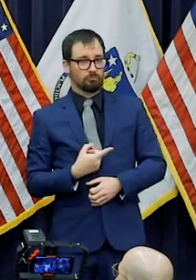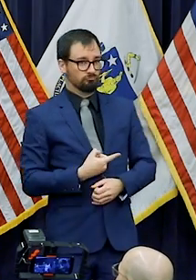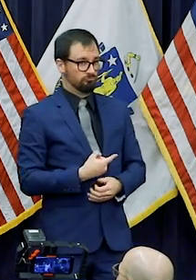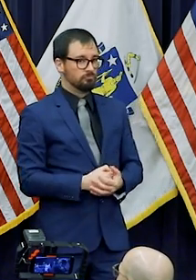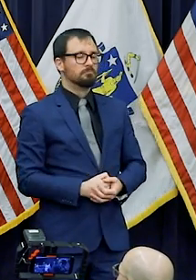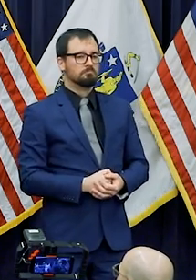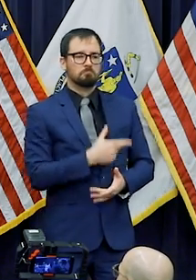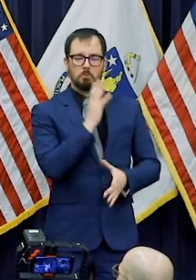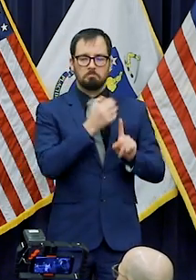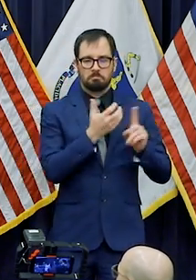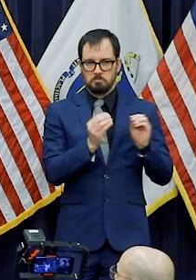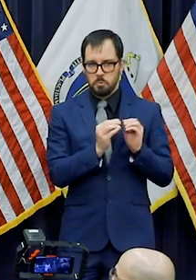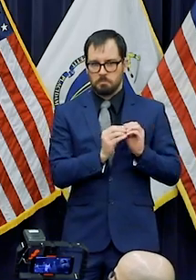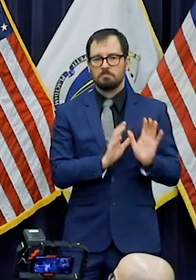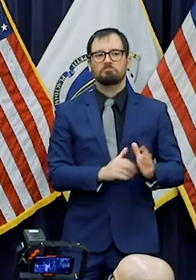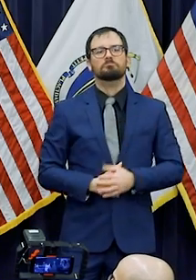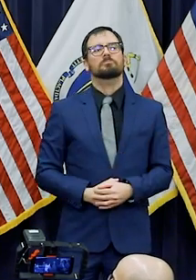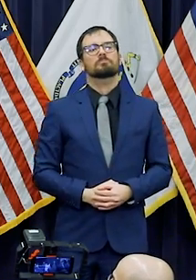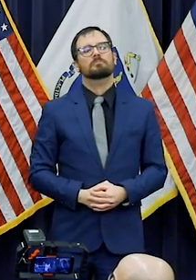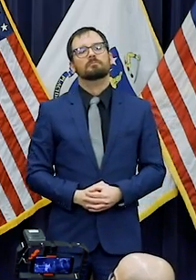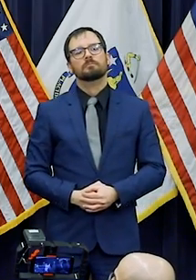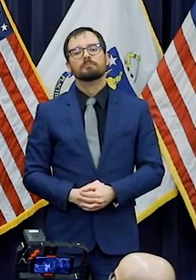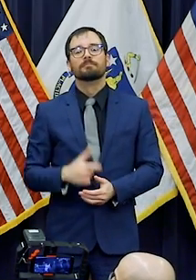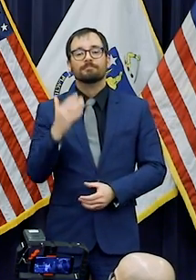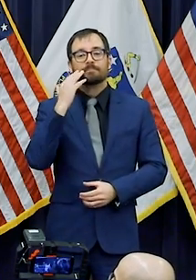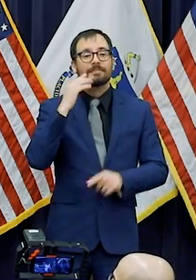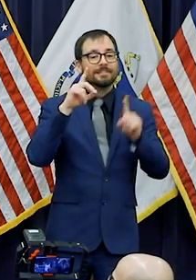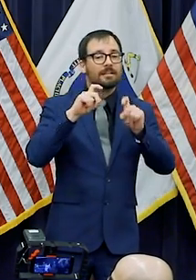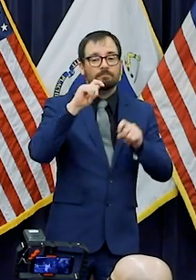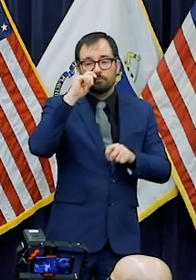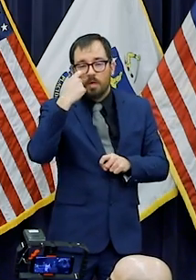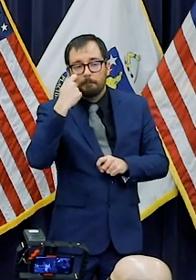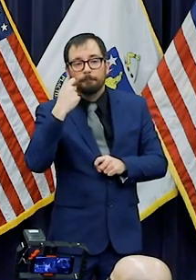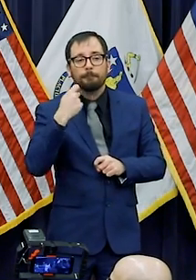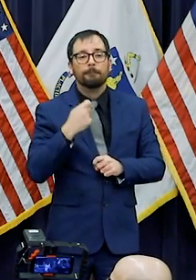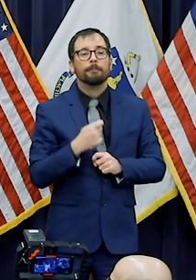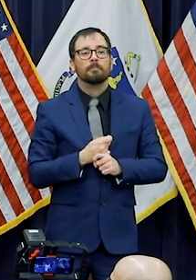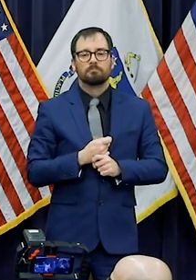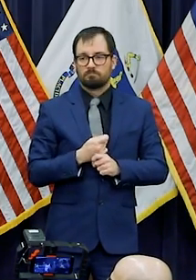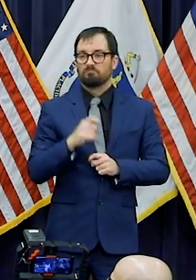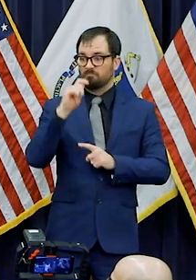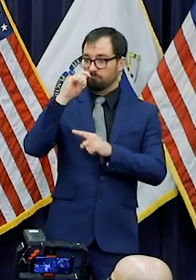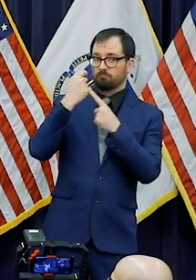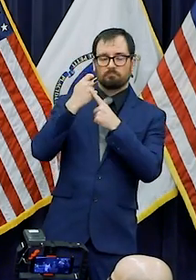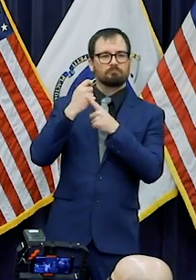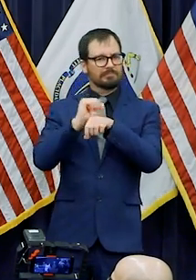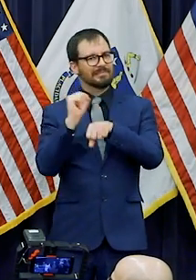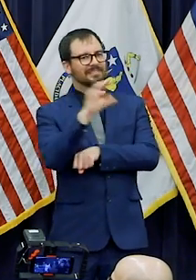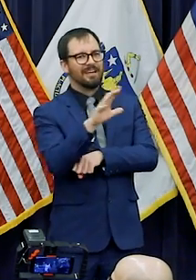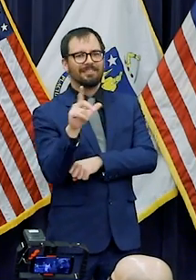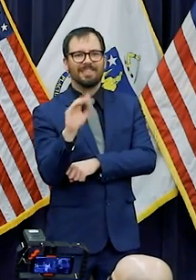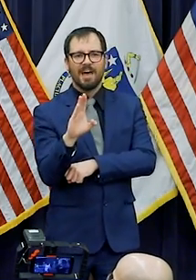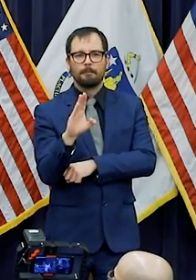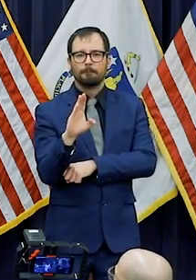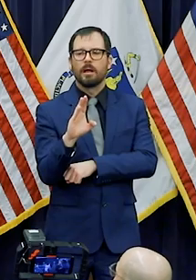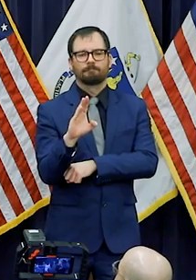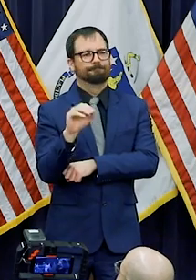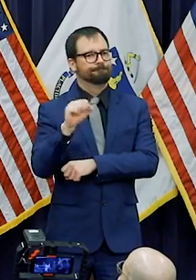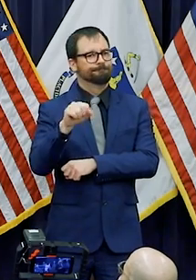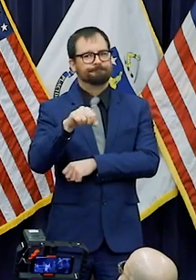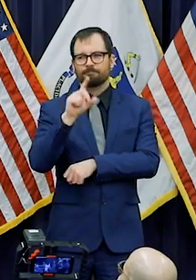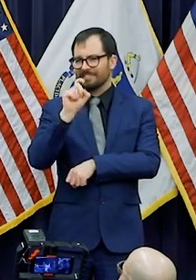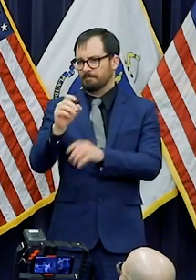specimens directly to the lab for testing. But as you've heard us often say, we still need more labs approved to test. Expanding